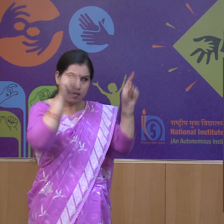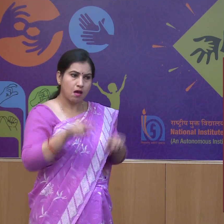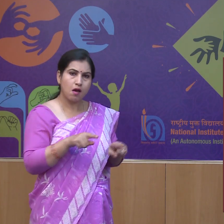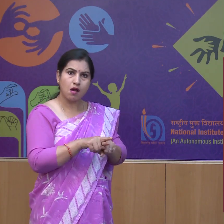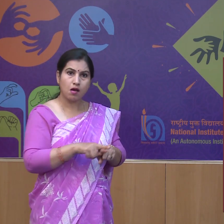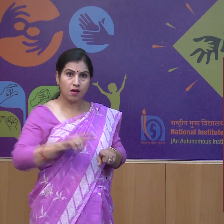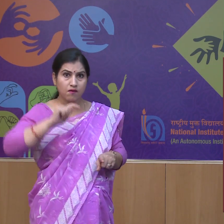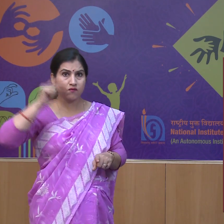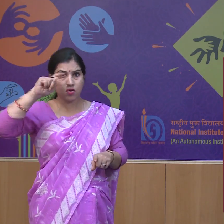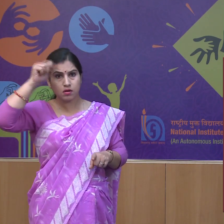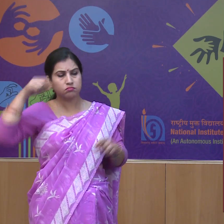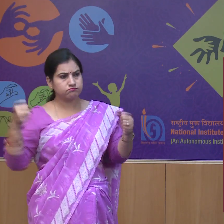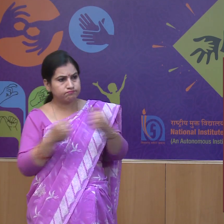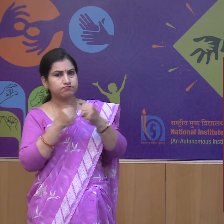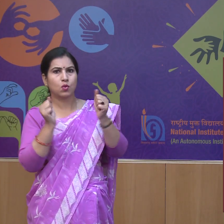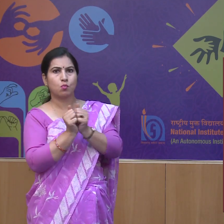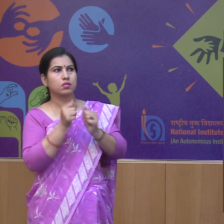British by the Indian powers.